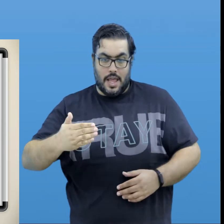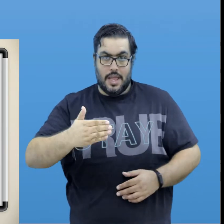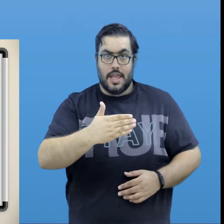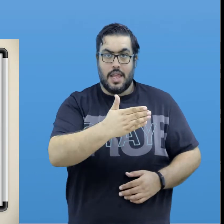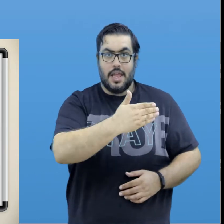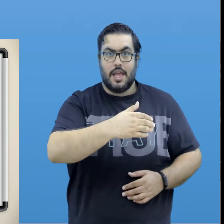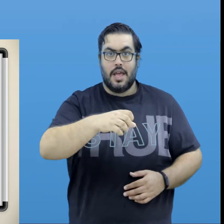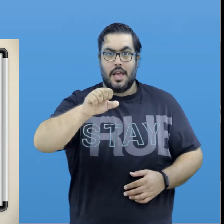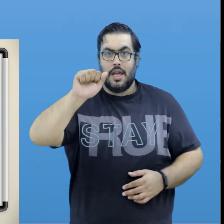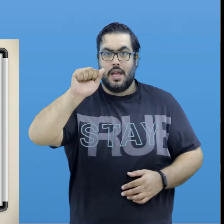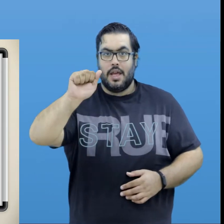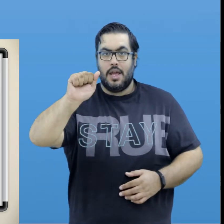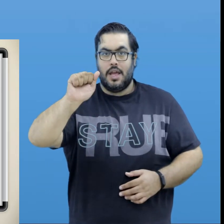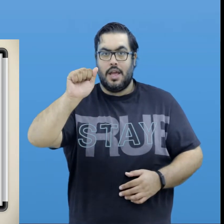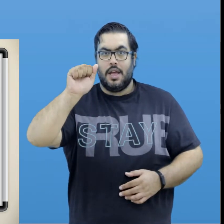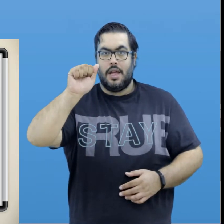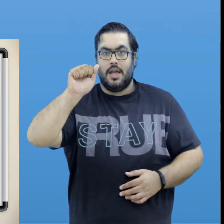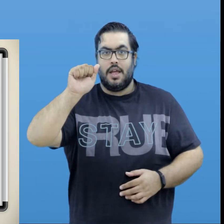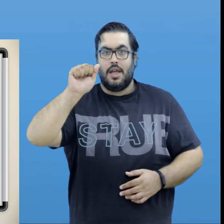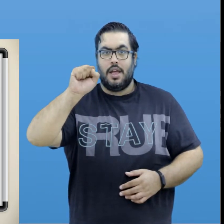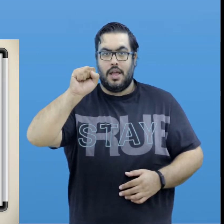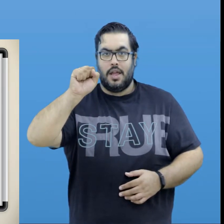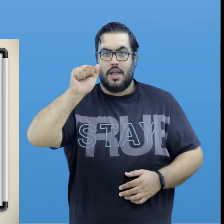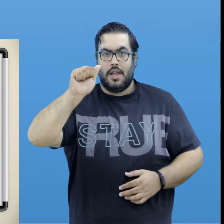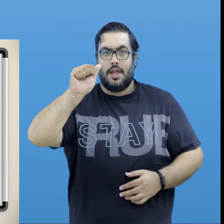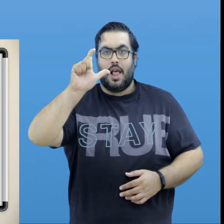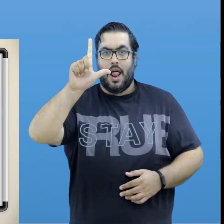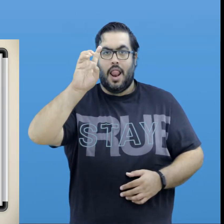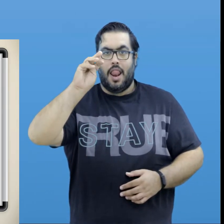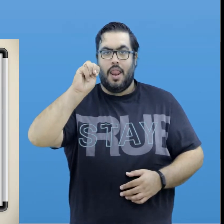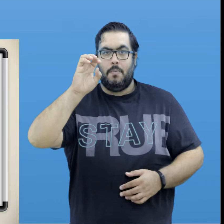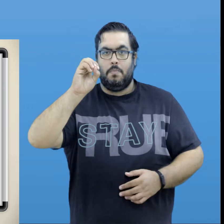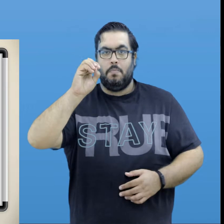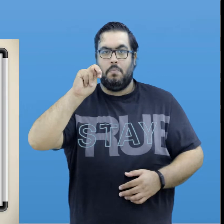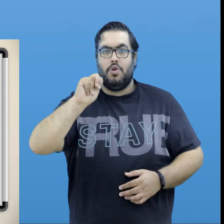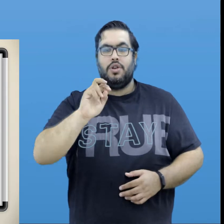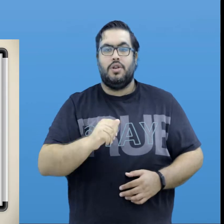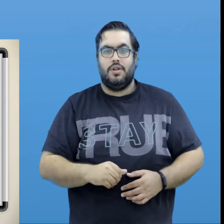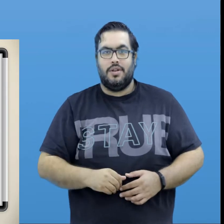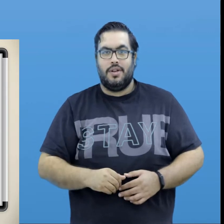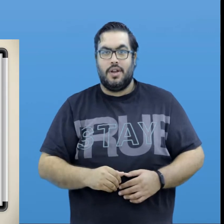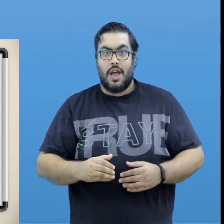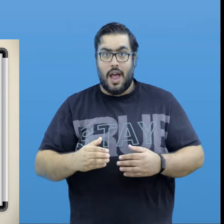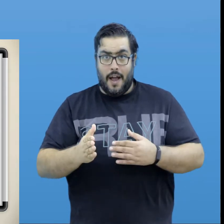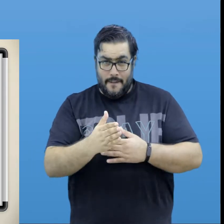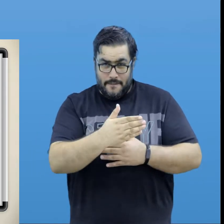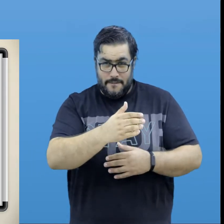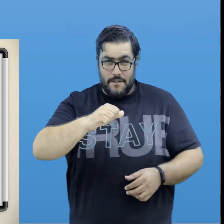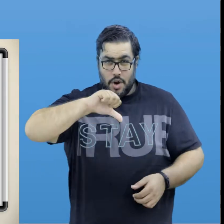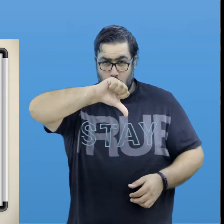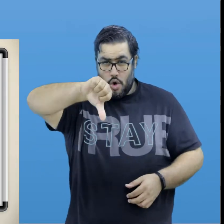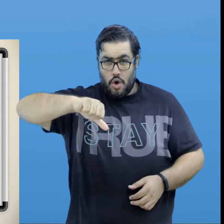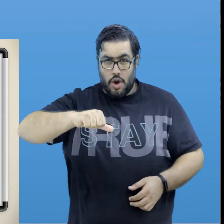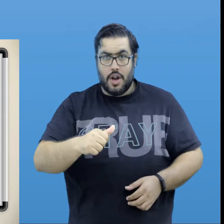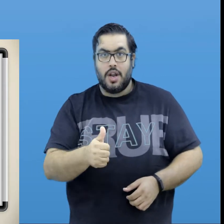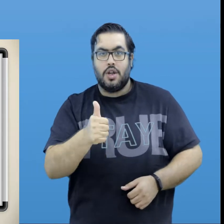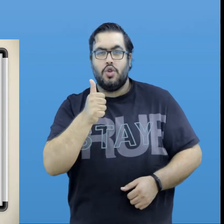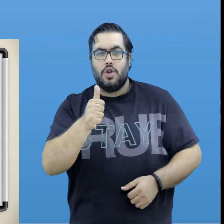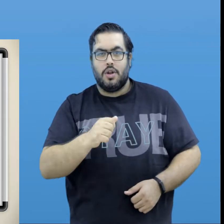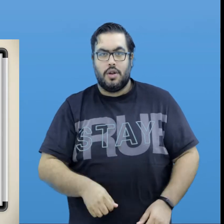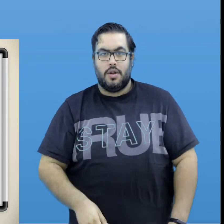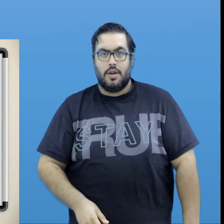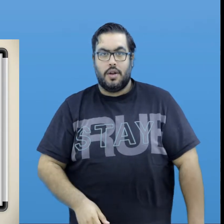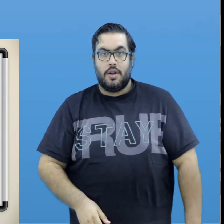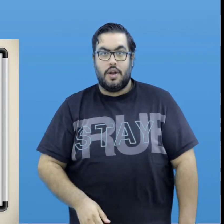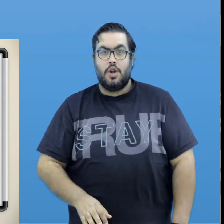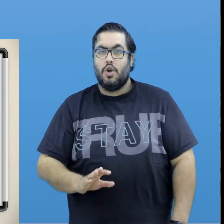and greatest. So when you look at this one, we chose the most accurate word.